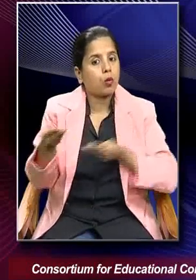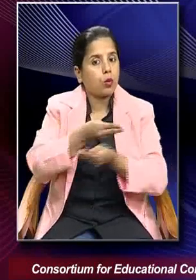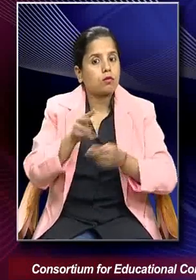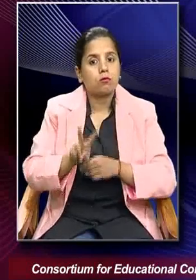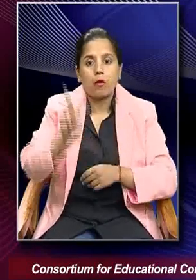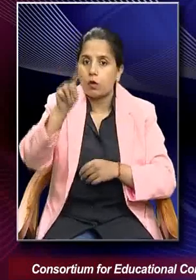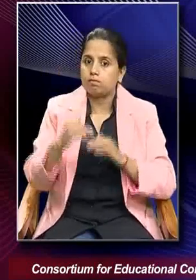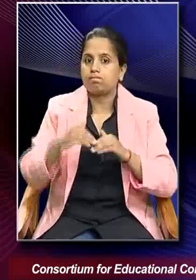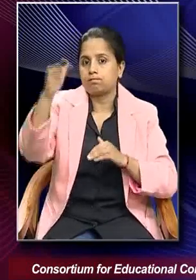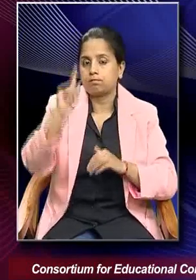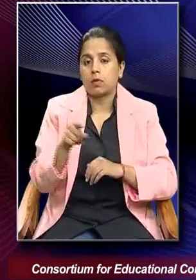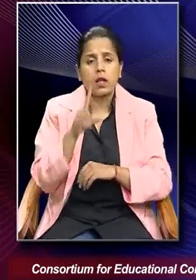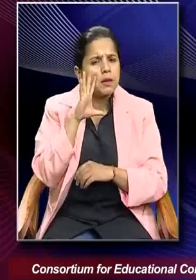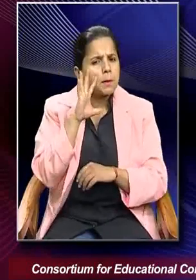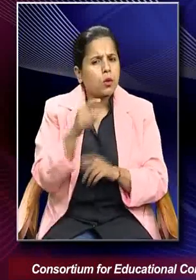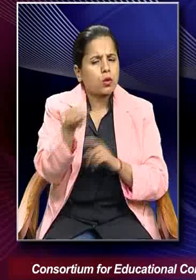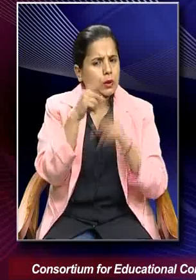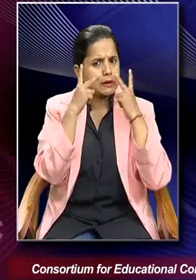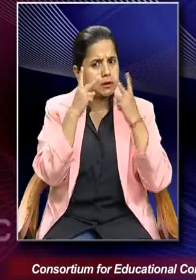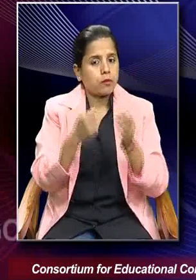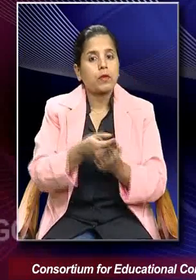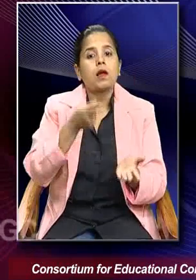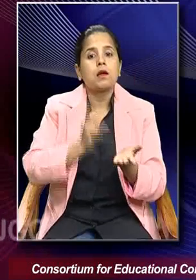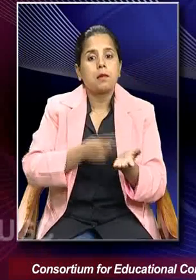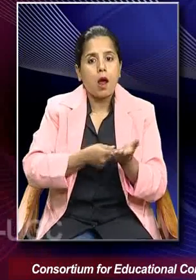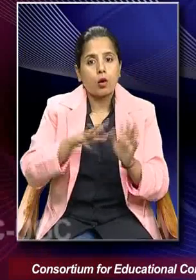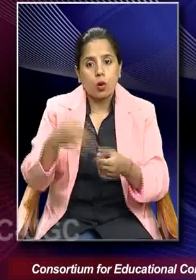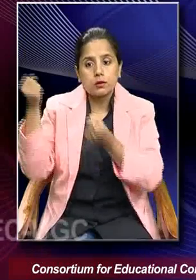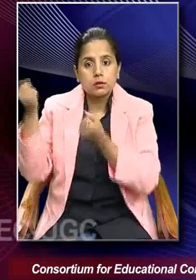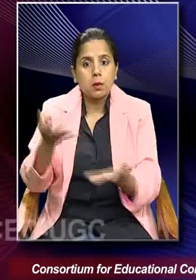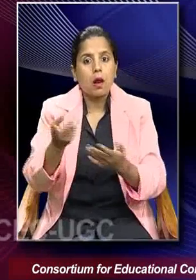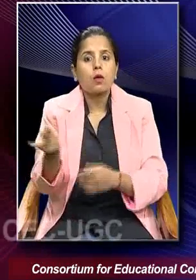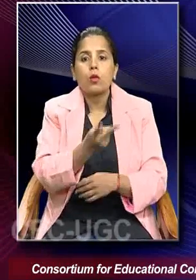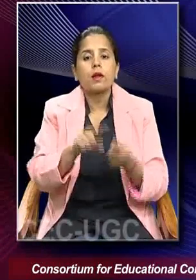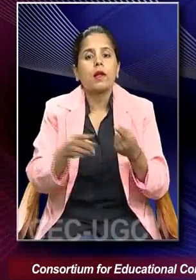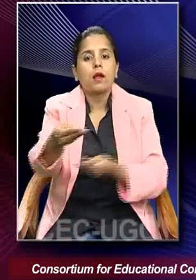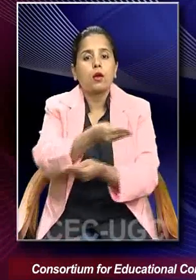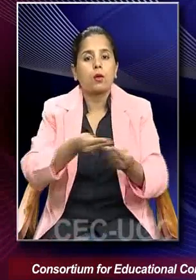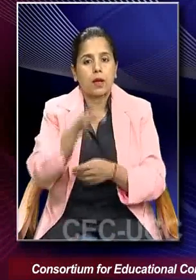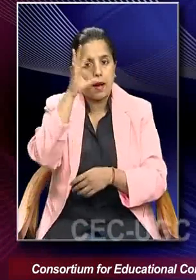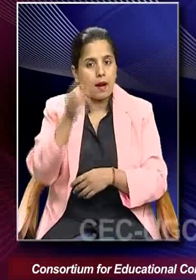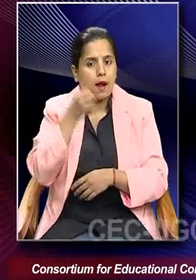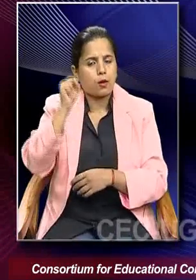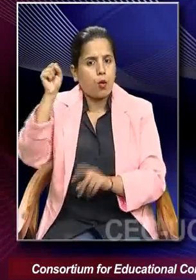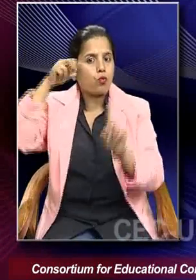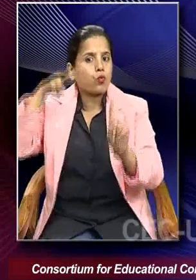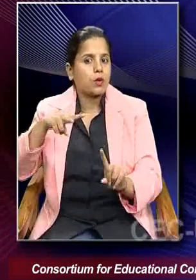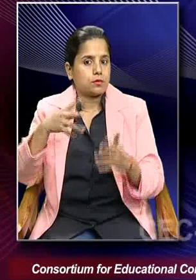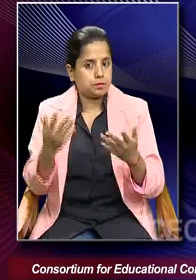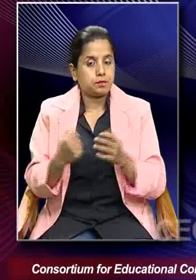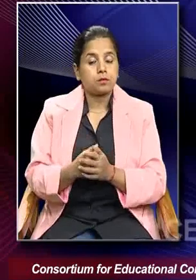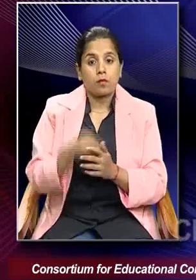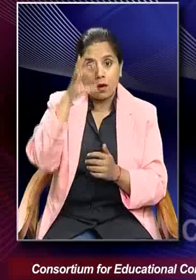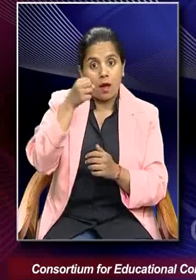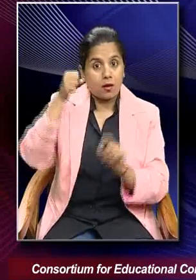Now, it is very important to see this demand side and supply side of economics from the Gandhian point of view. From the